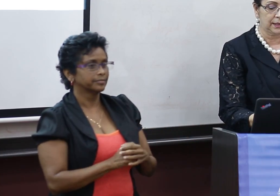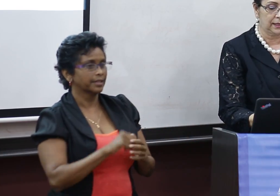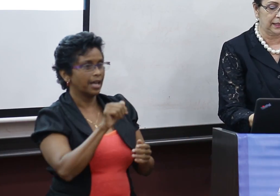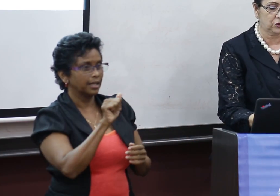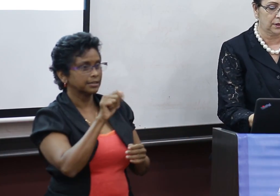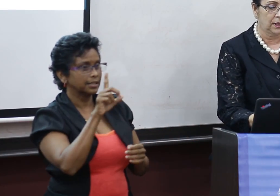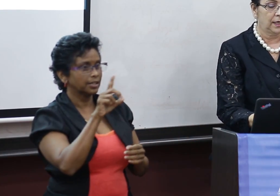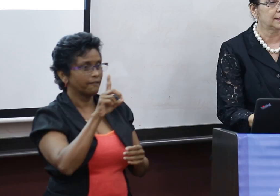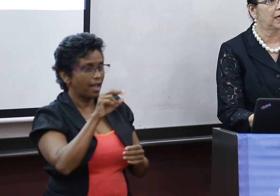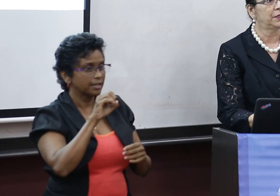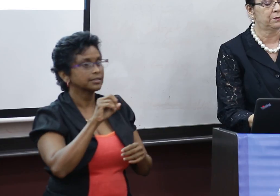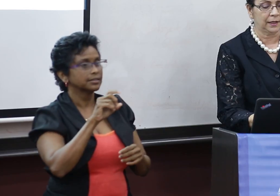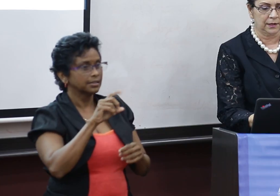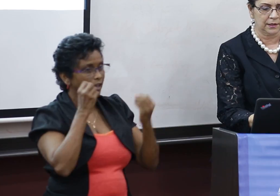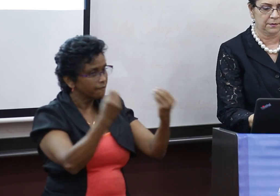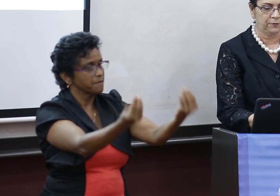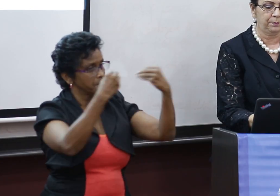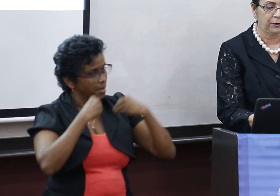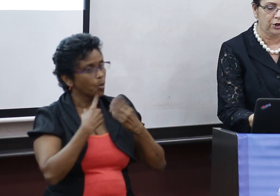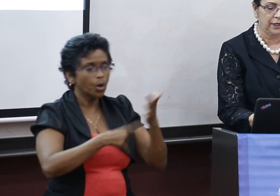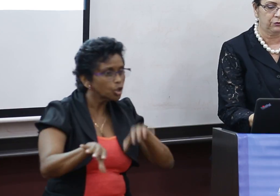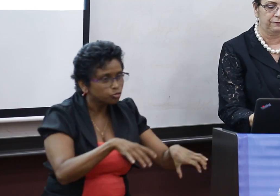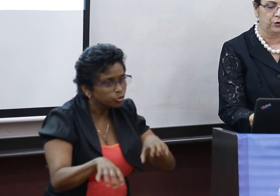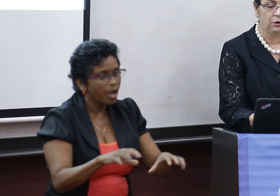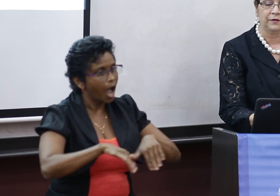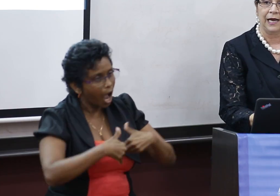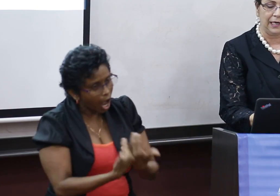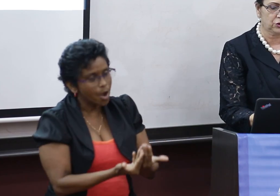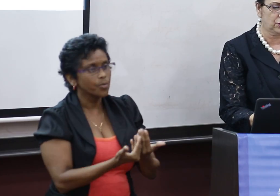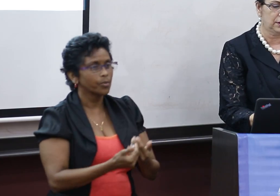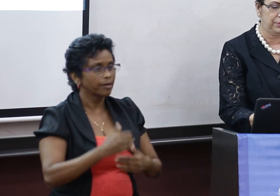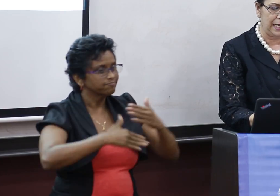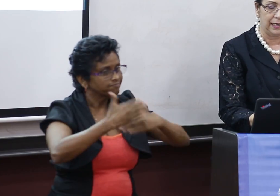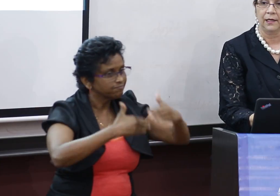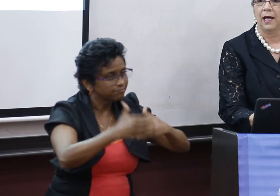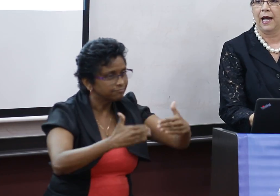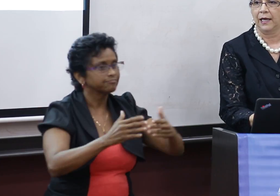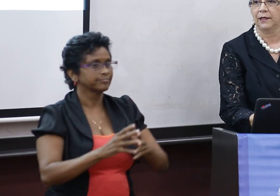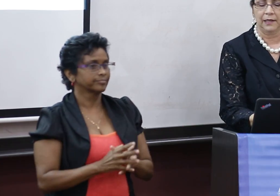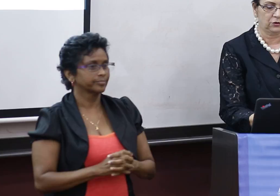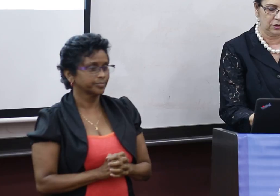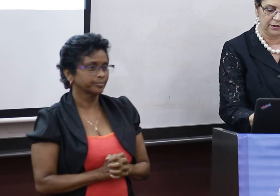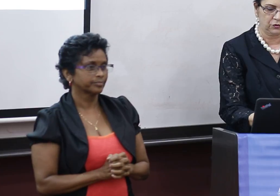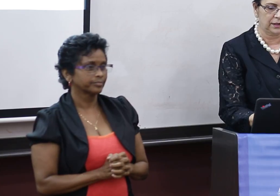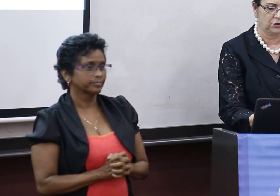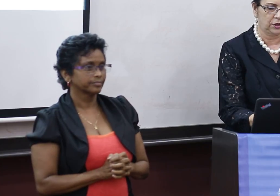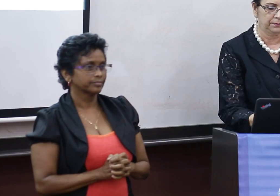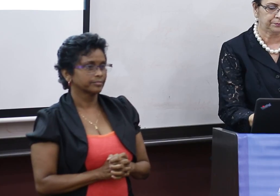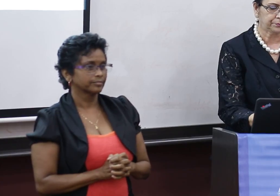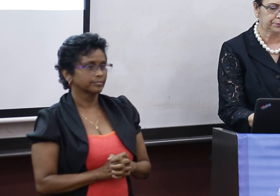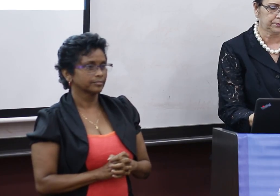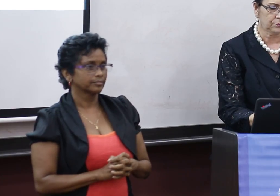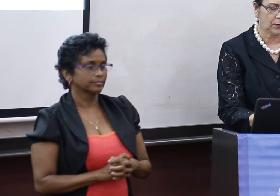for data collection. Establish mechanisms for periodic review of the action plan and national